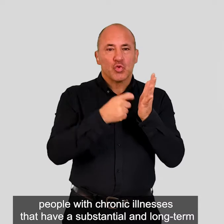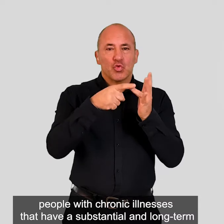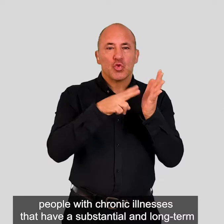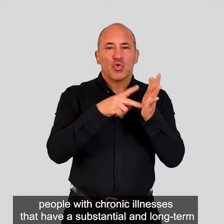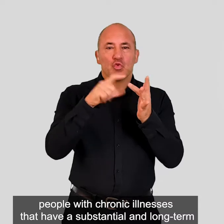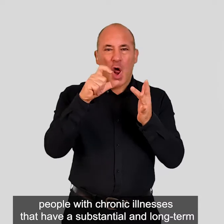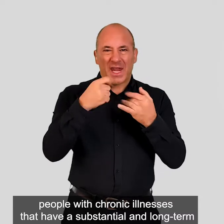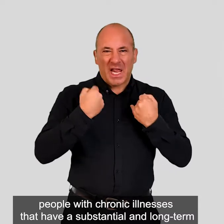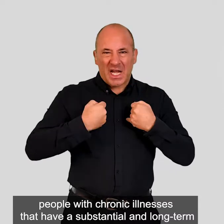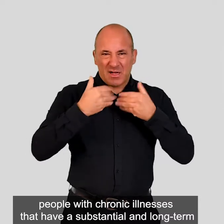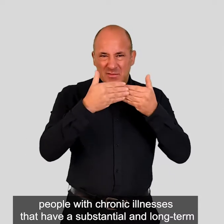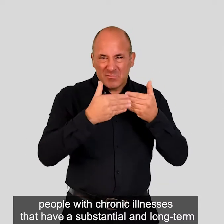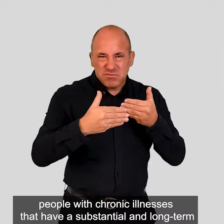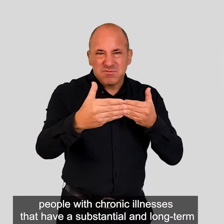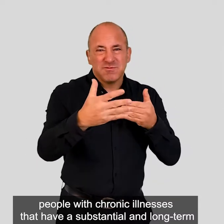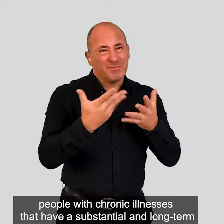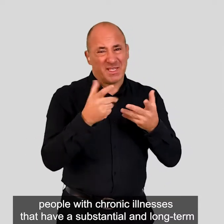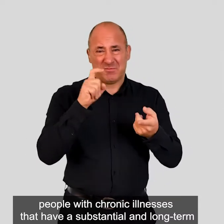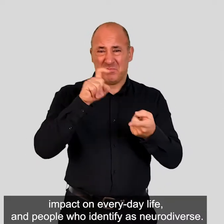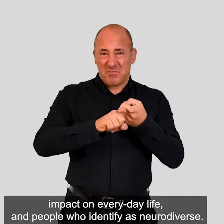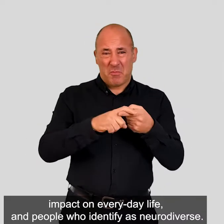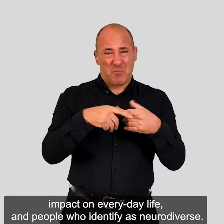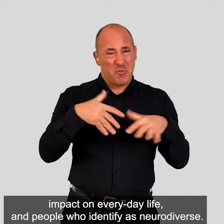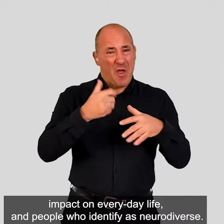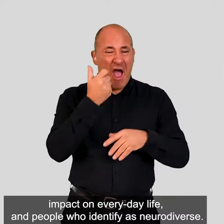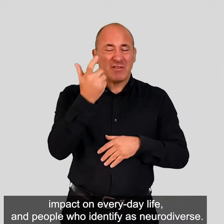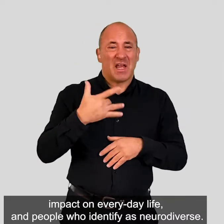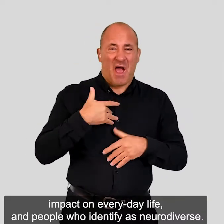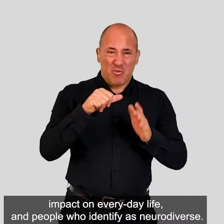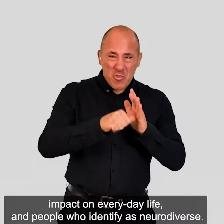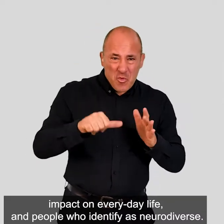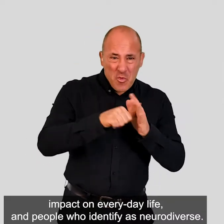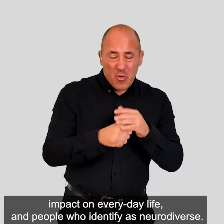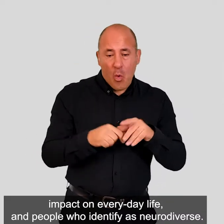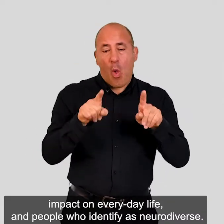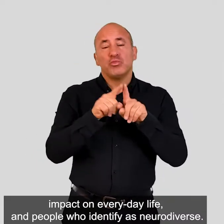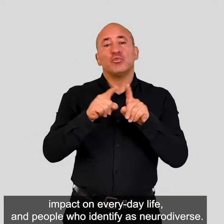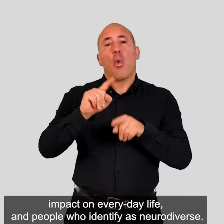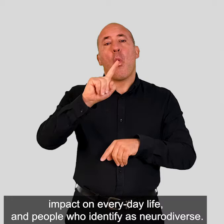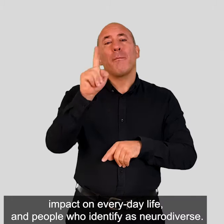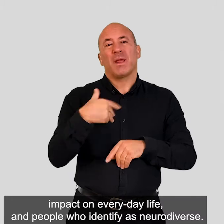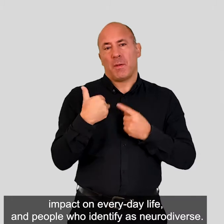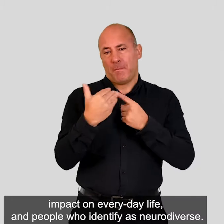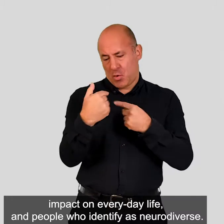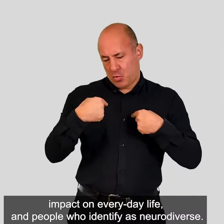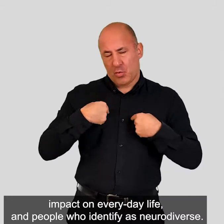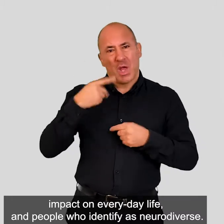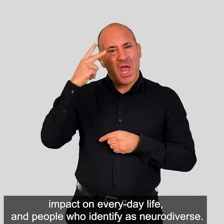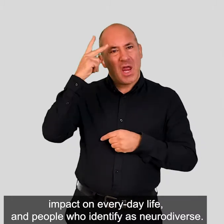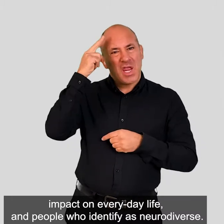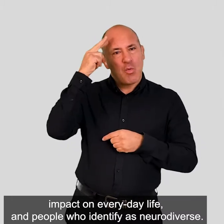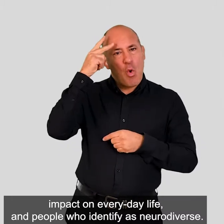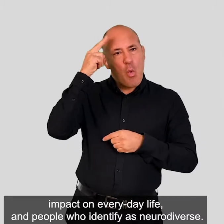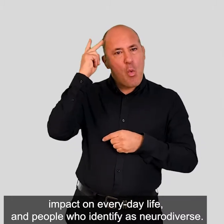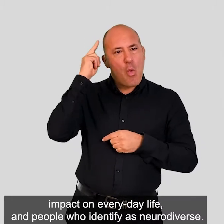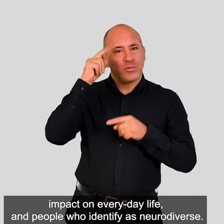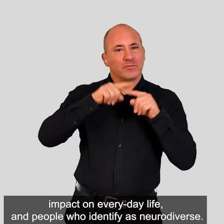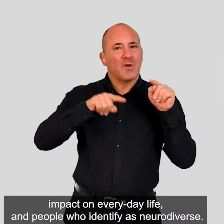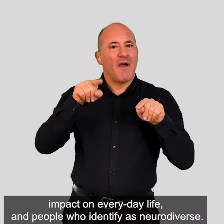illnesses that have a substantial and long-term impact on everyday life, and people who identify as neurodiverse.